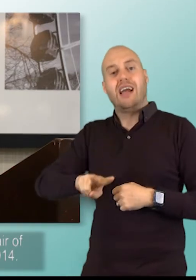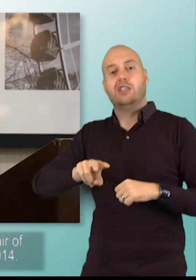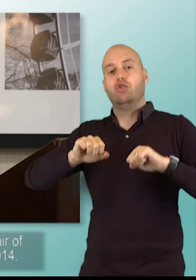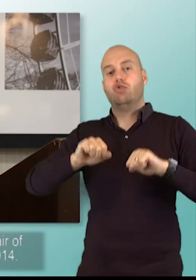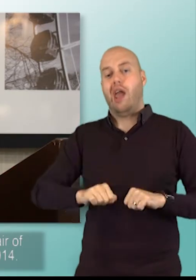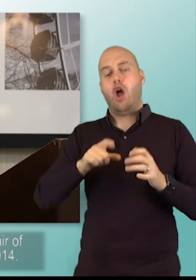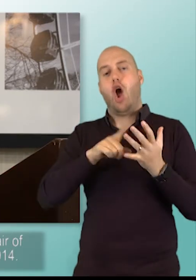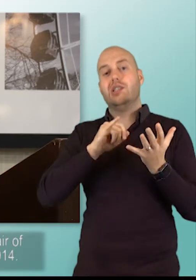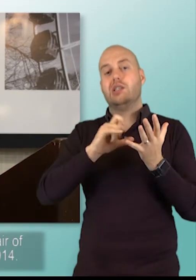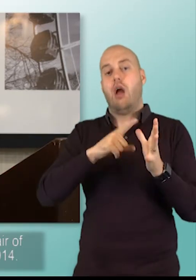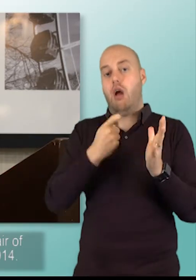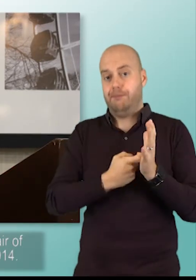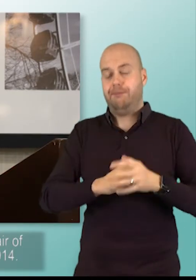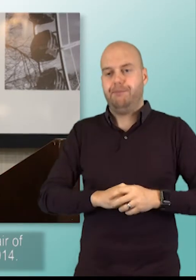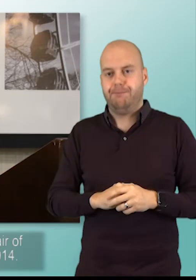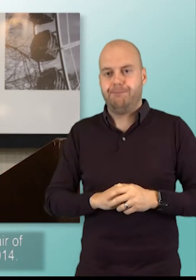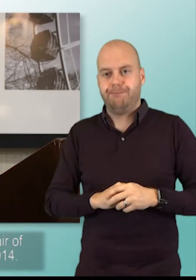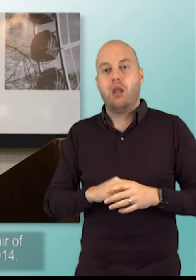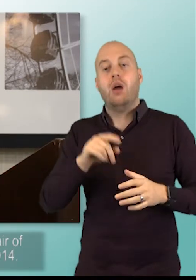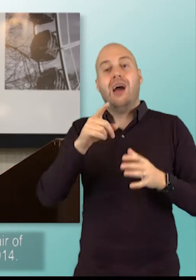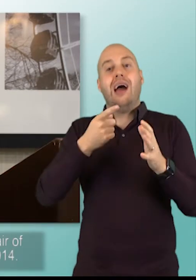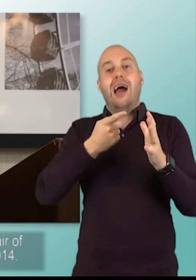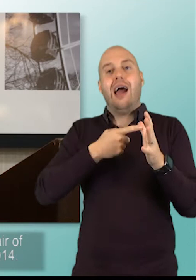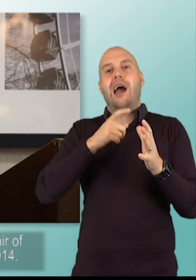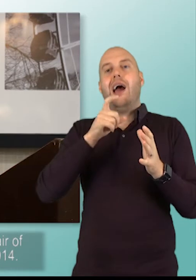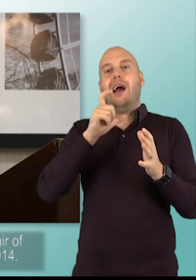OSCR. I've been on the board of OSCR since